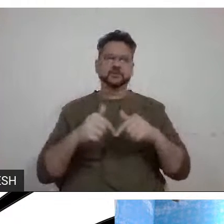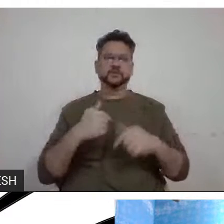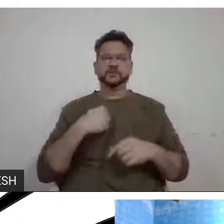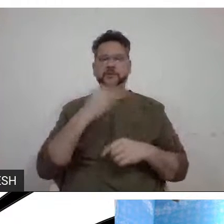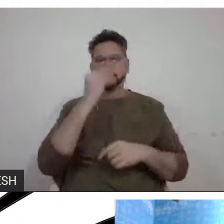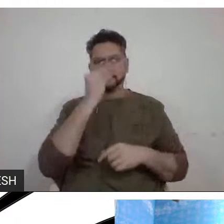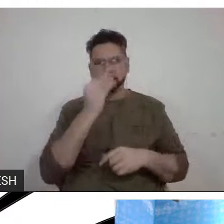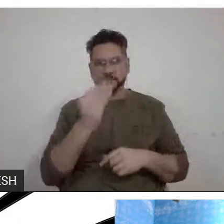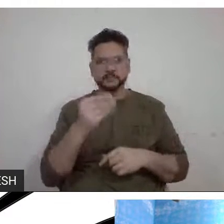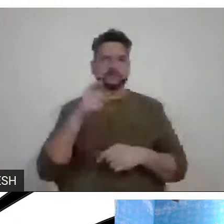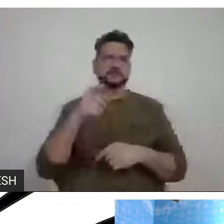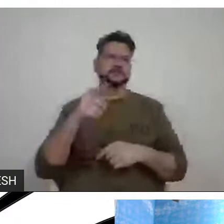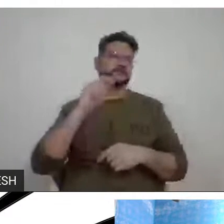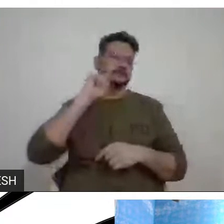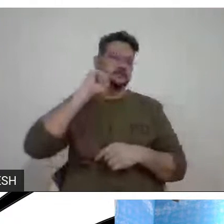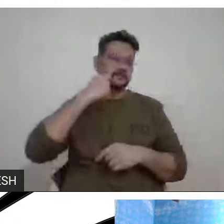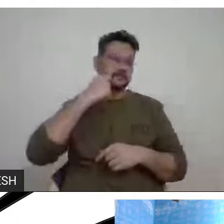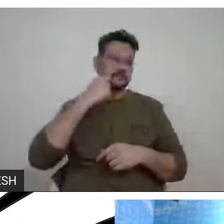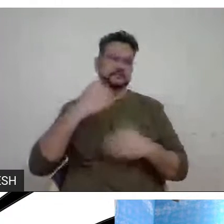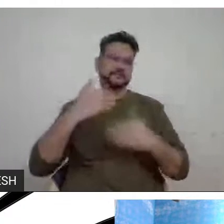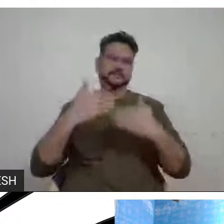and enlighten us for this.